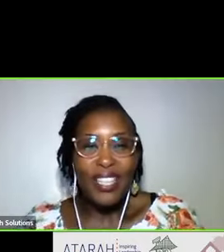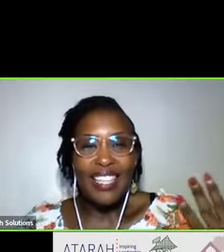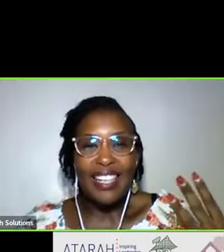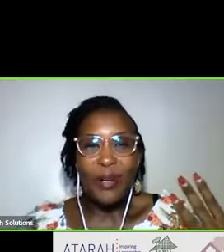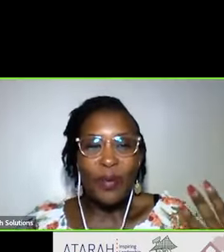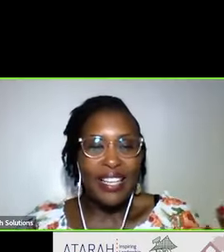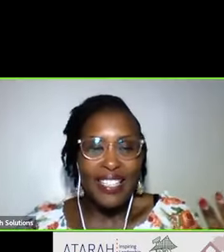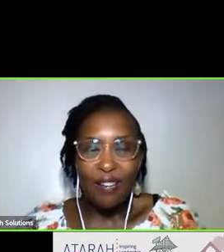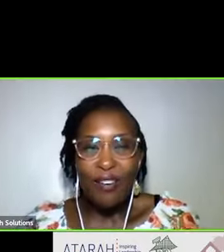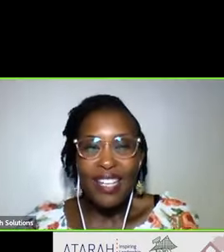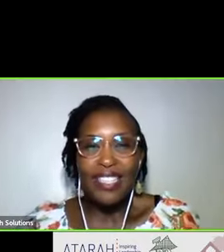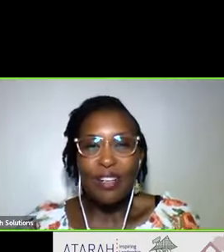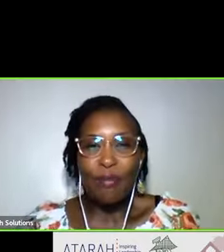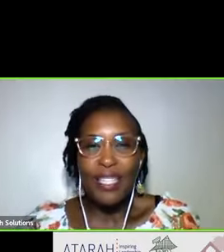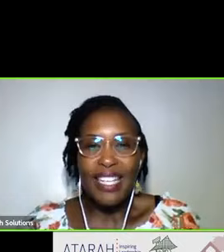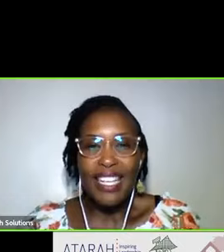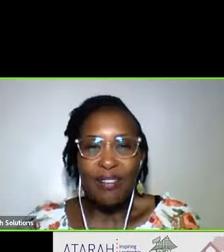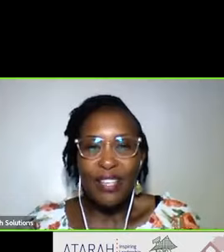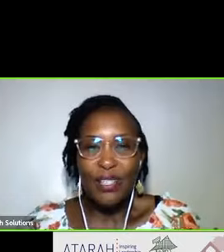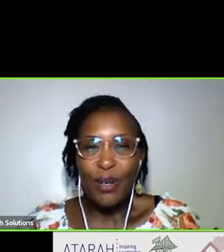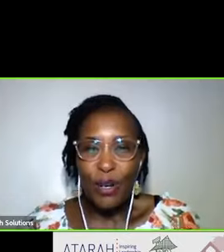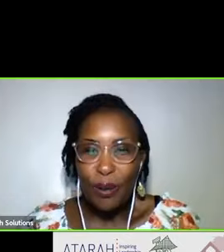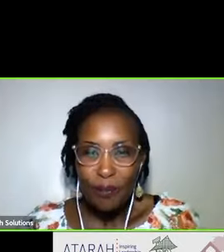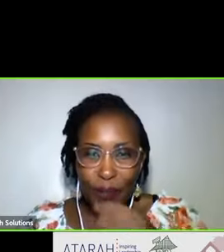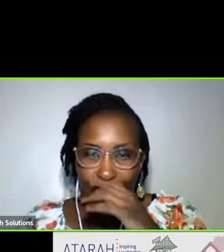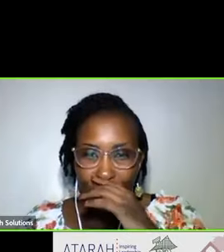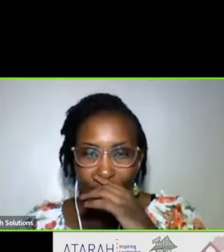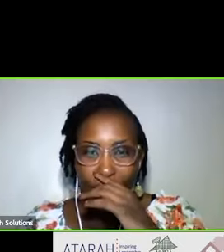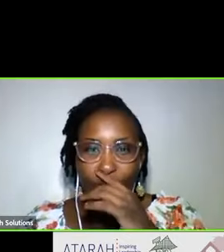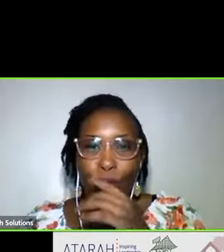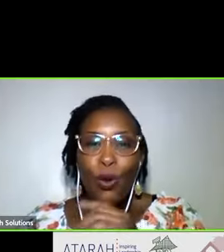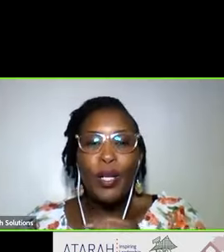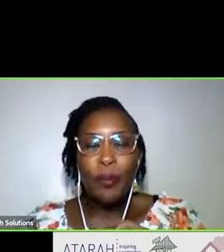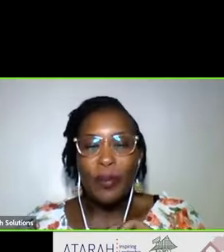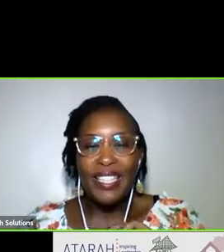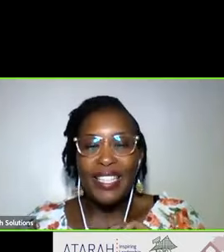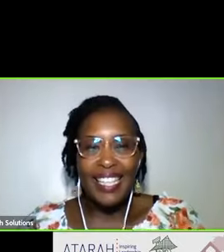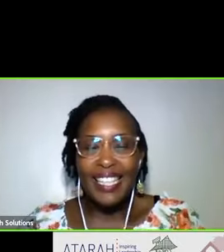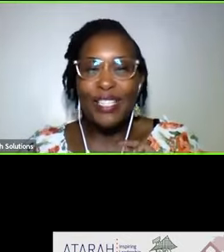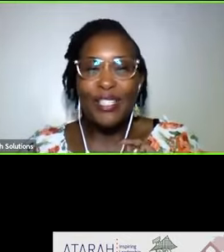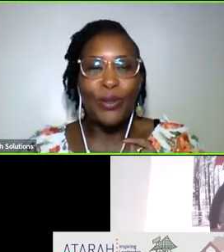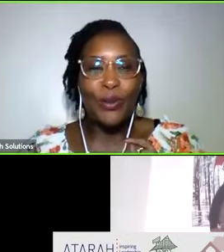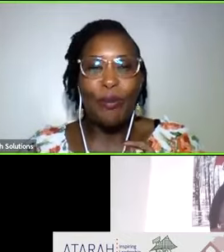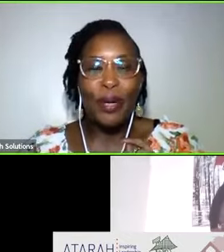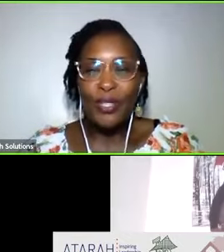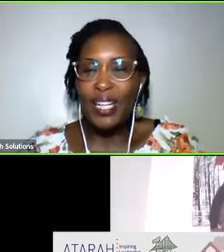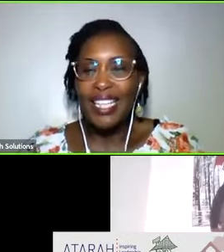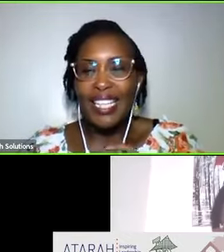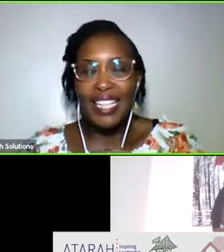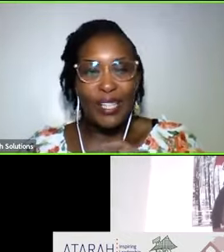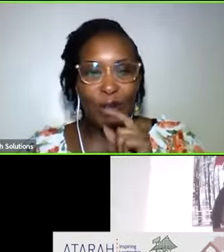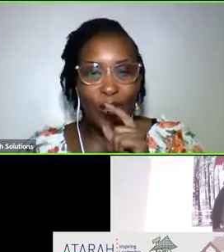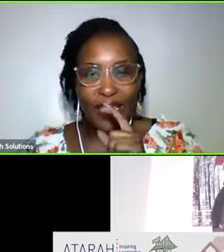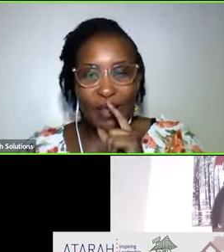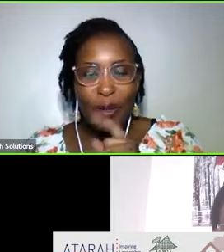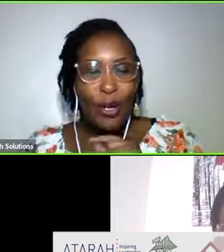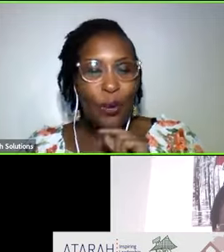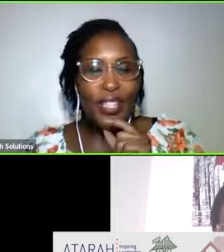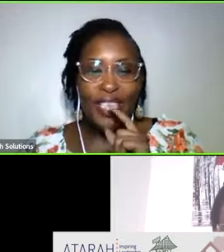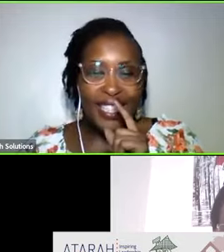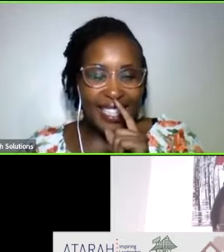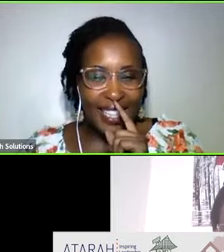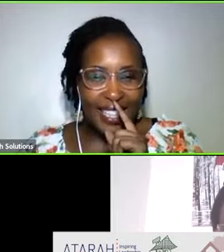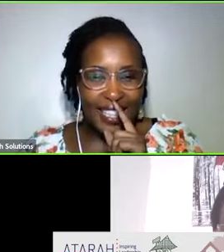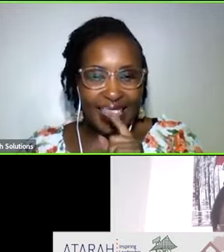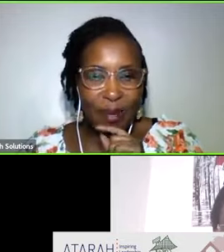I'm sure we're in the safe hands of Mr. Evans Olo, who will be taking us through mental health and alcoholism,